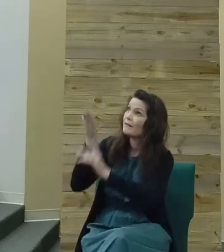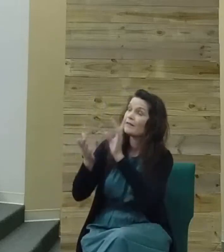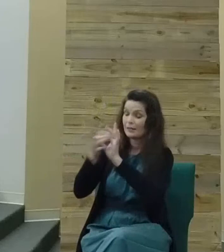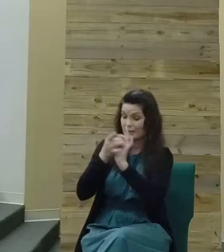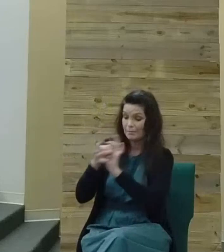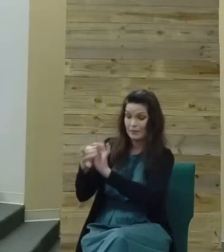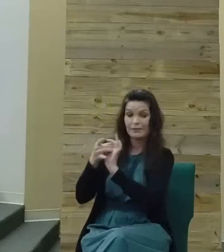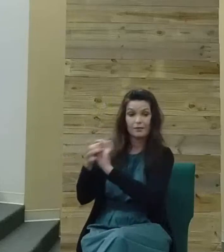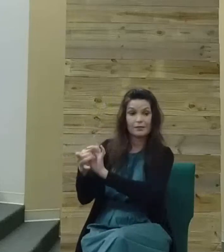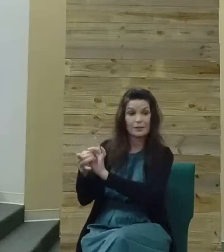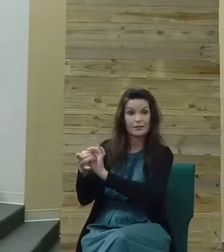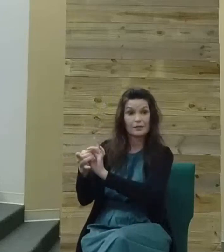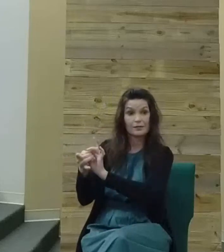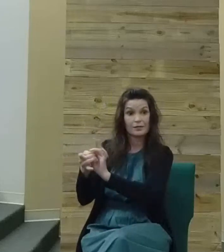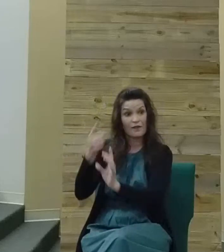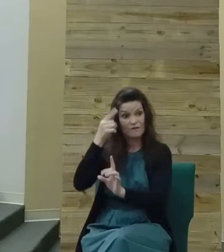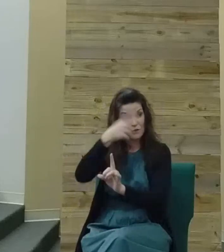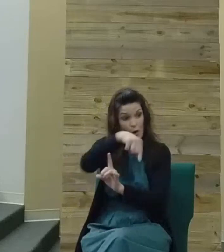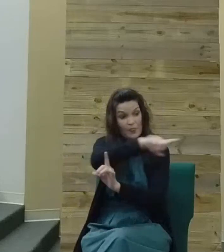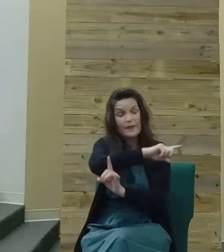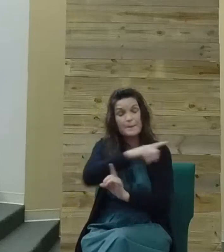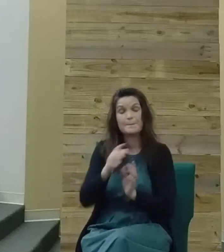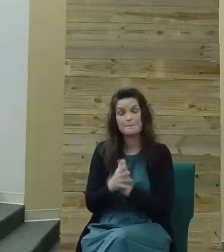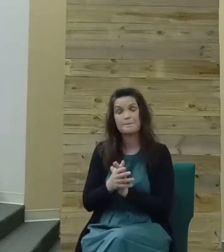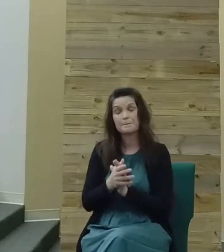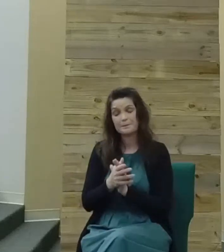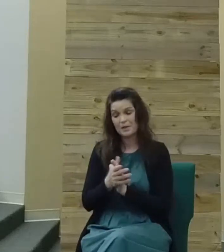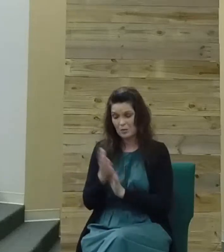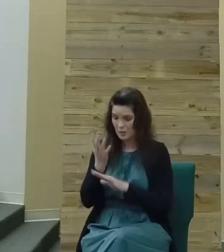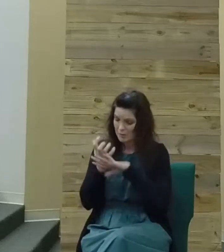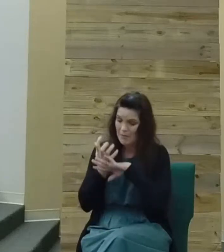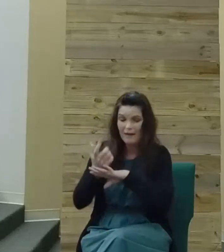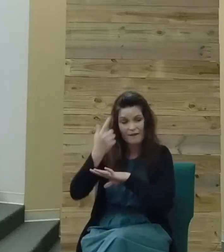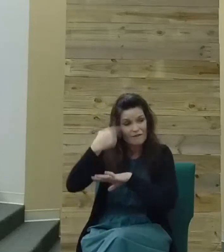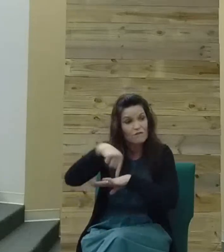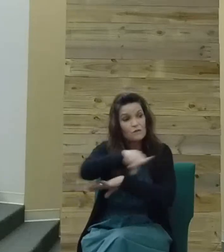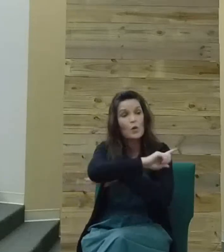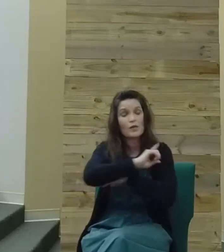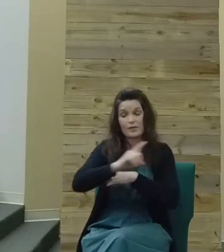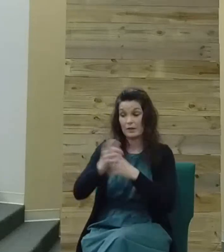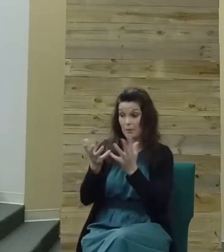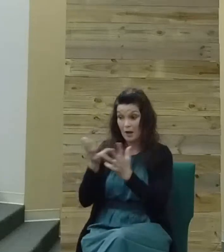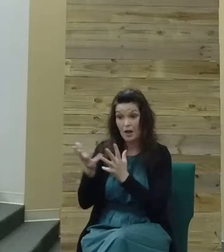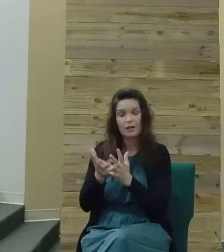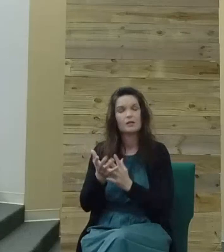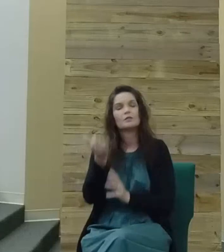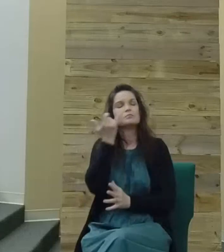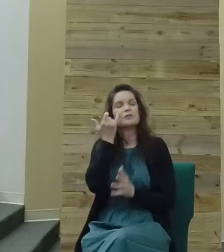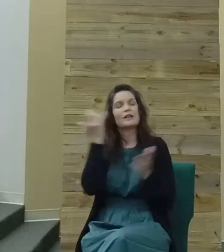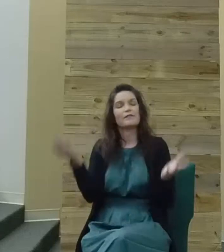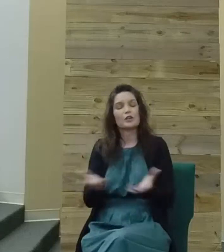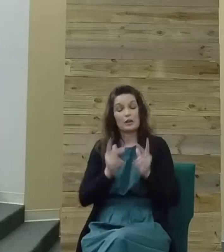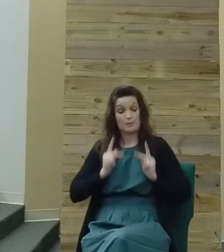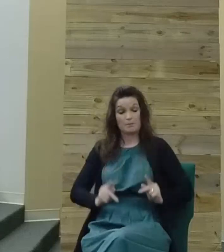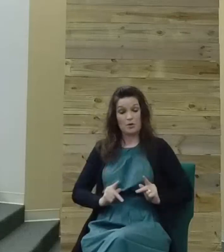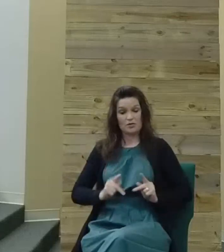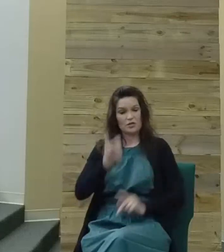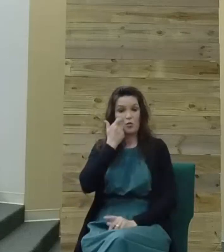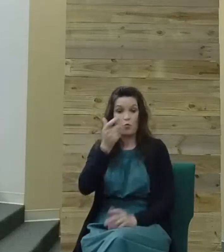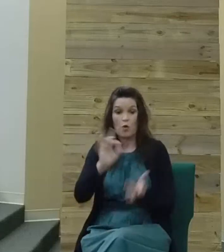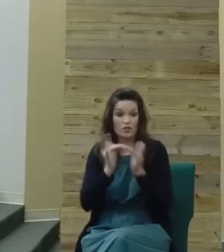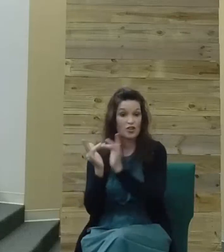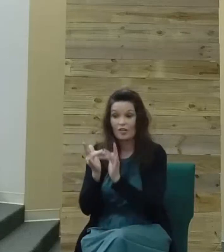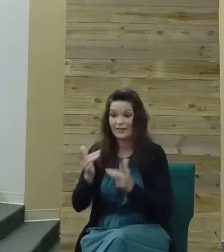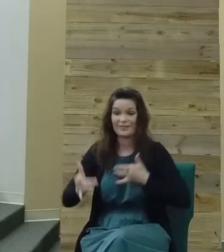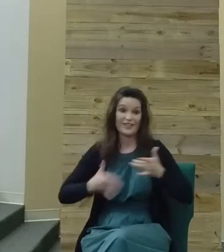Be reconciled to God. That's the message that others need to hear. So whether you're here in person, whether you're